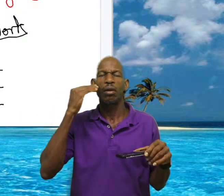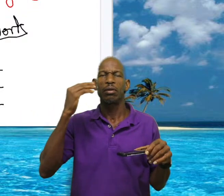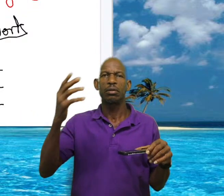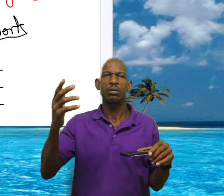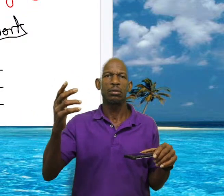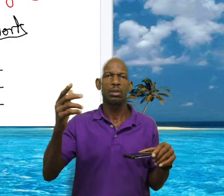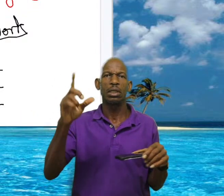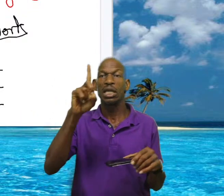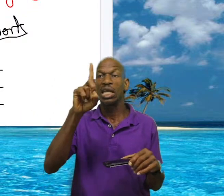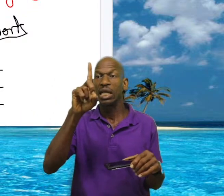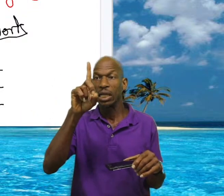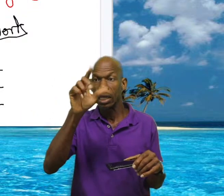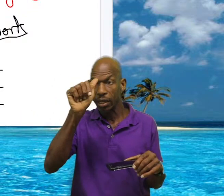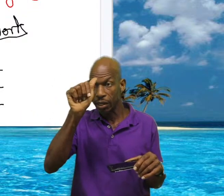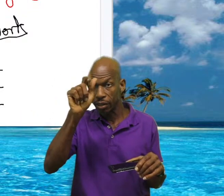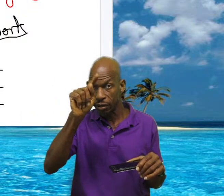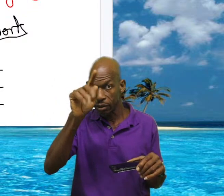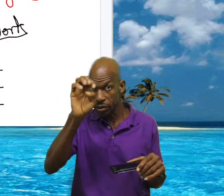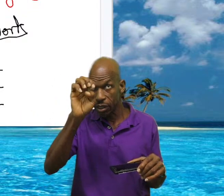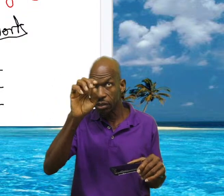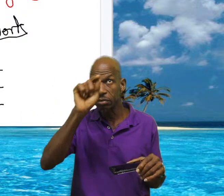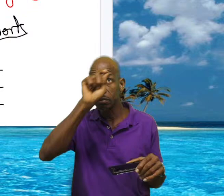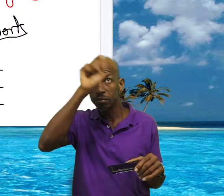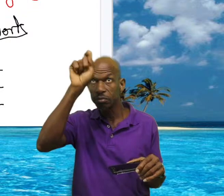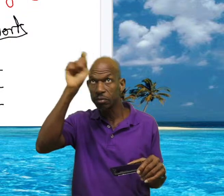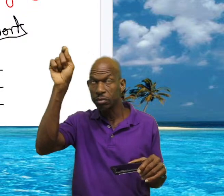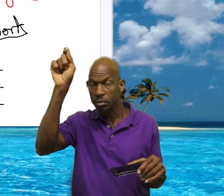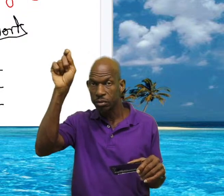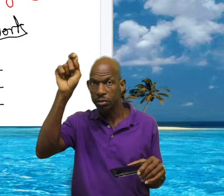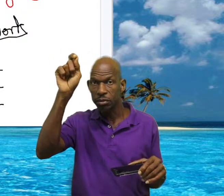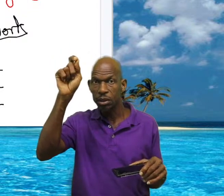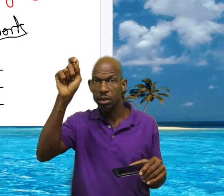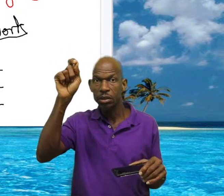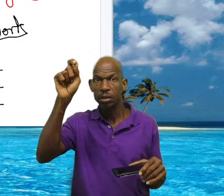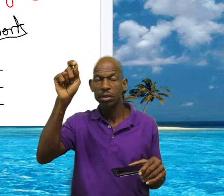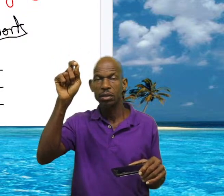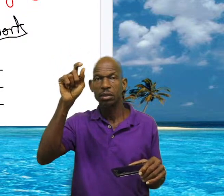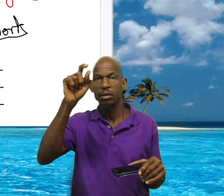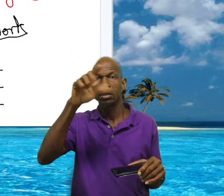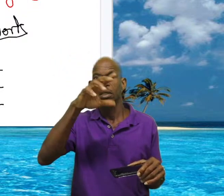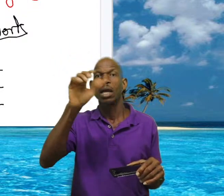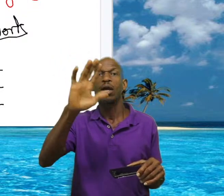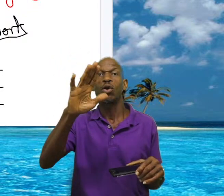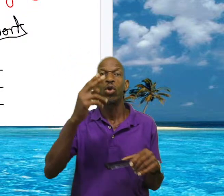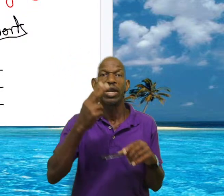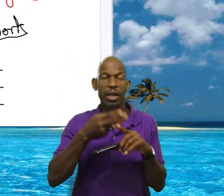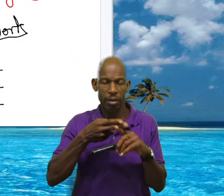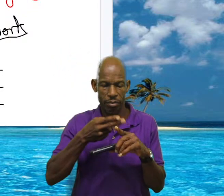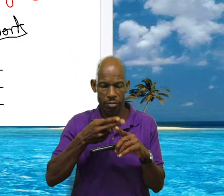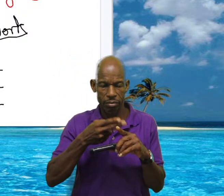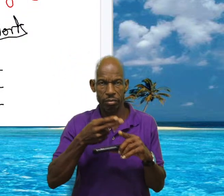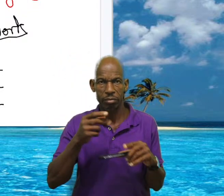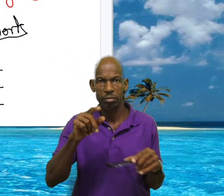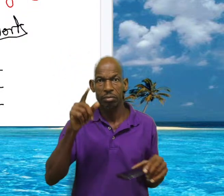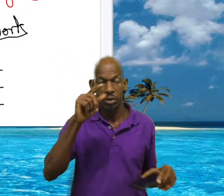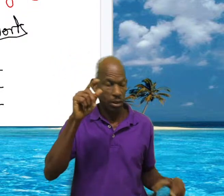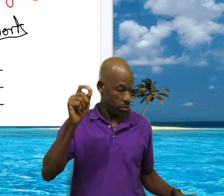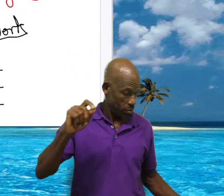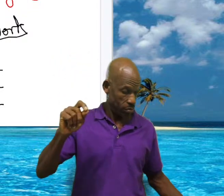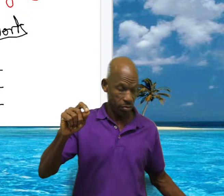test. I would not be teaching in the class. All I will be doing is write the work on the board and you will copy it